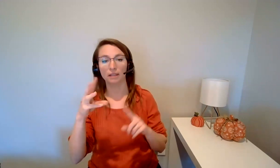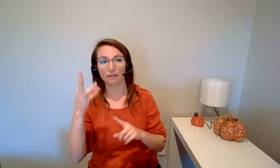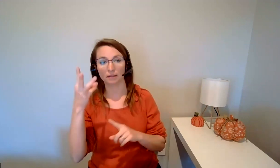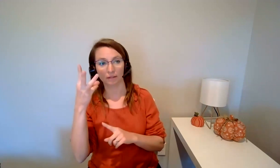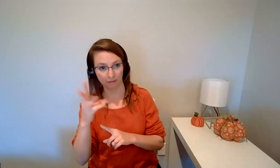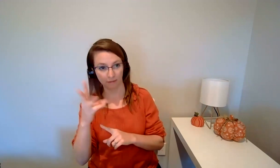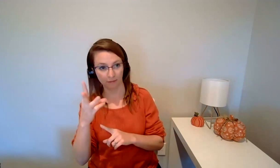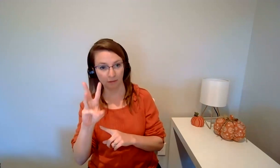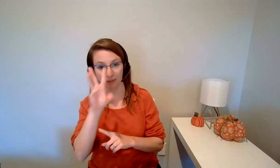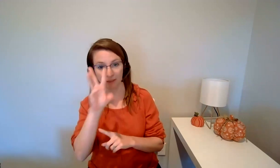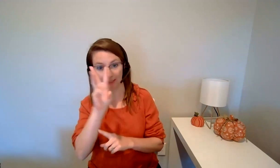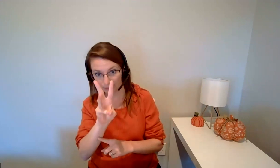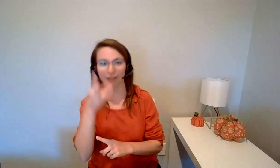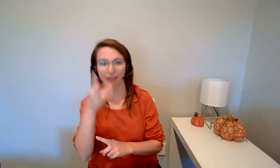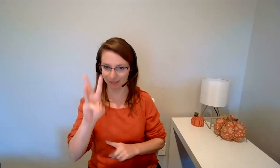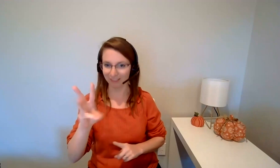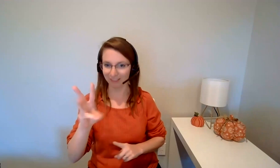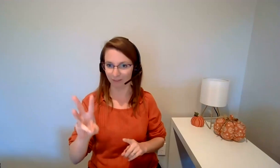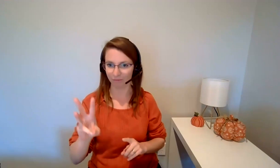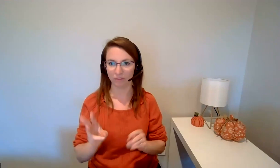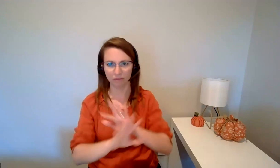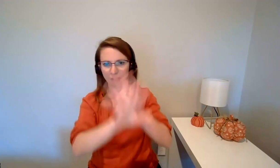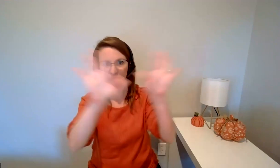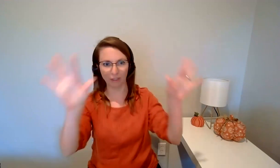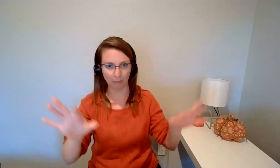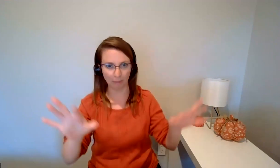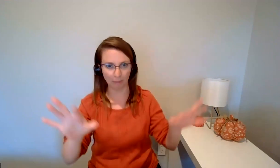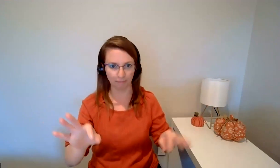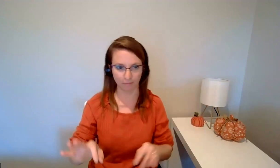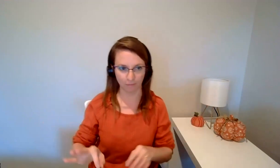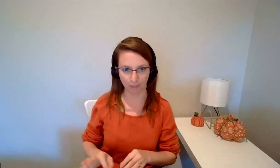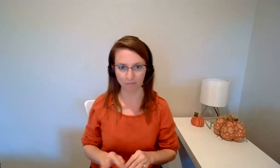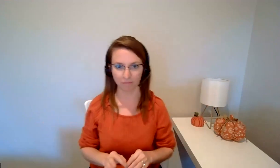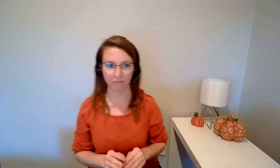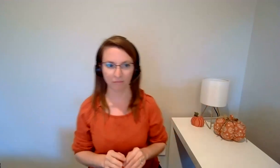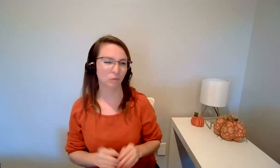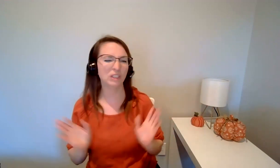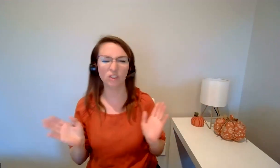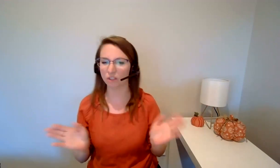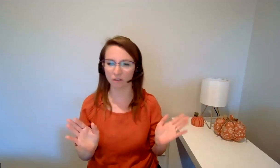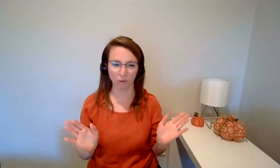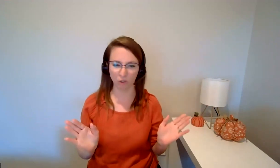then 6, and then 16. That's for everybody. Okay. Because we just